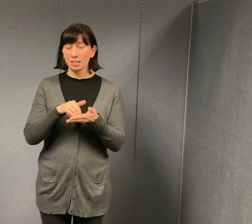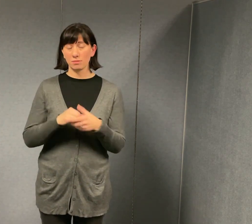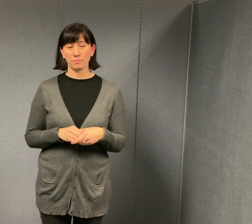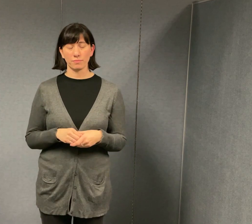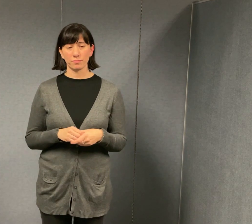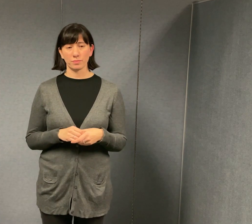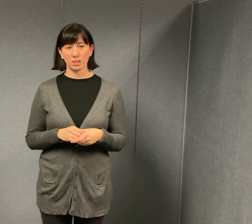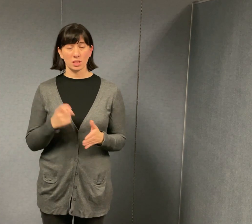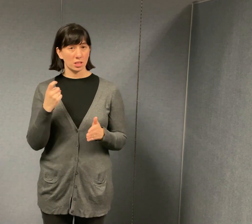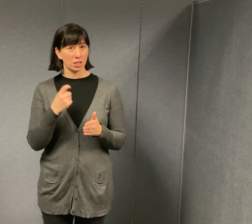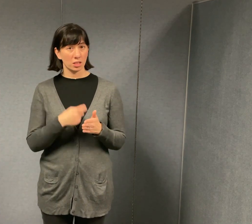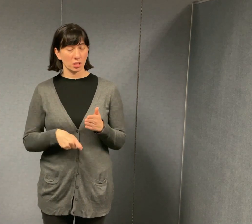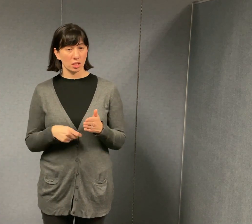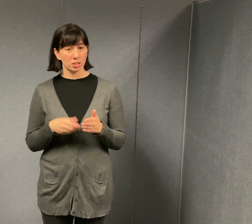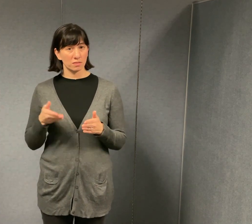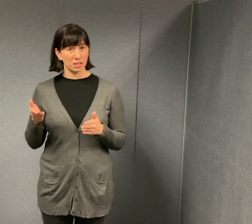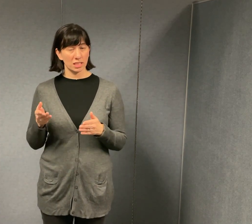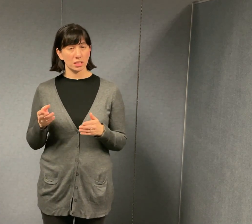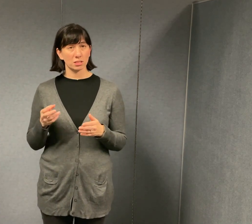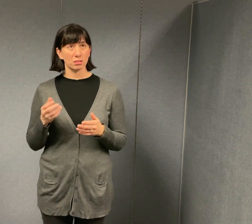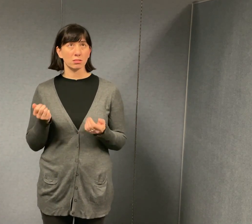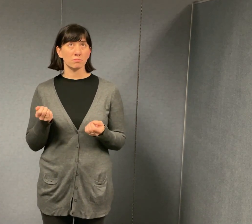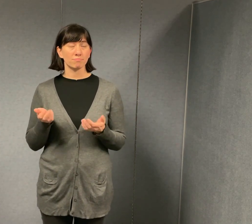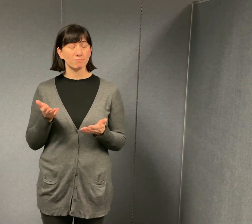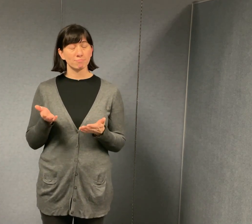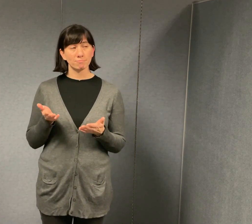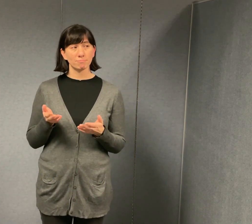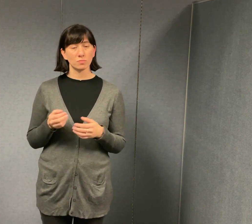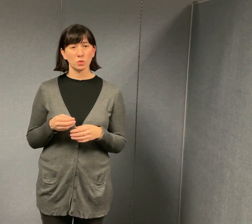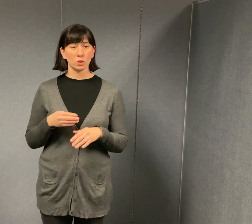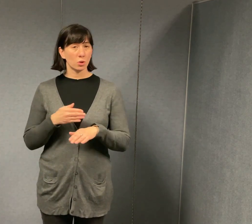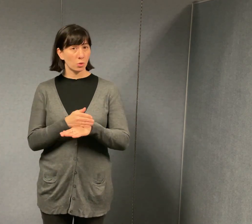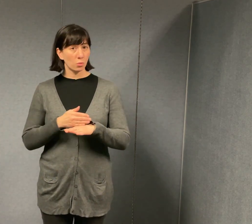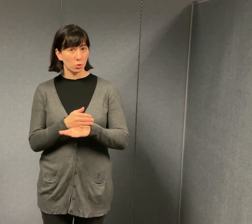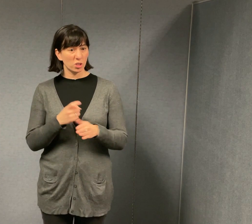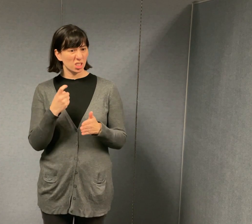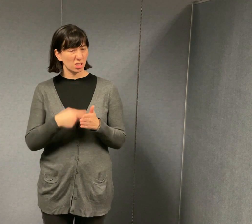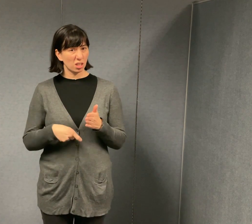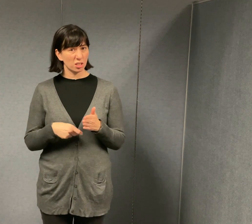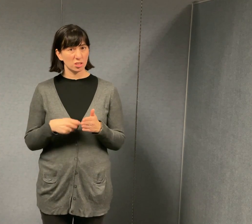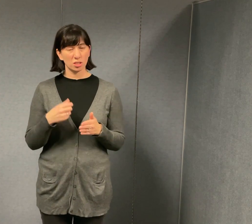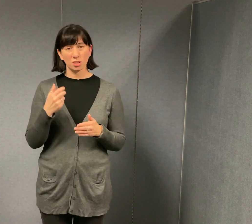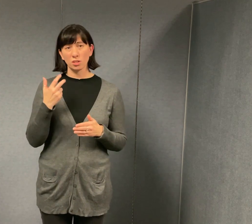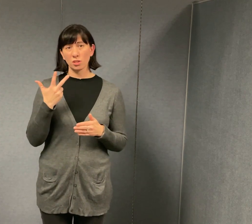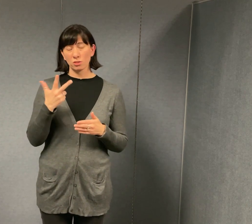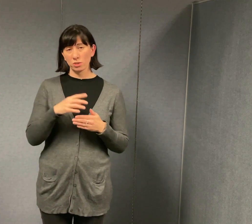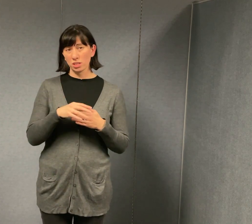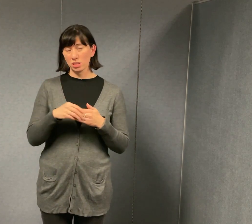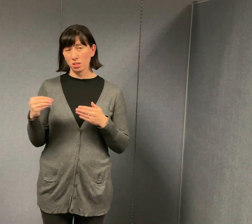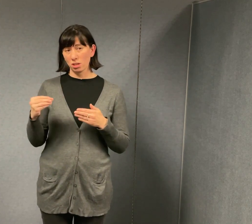of the materials are, let's see, the wood costs $3 per square foot